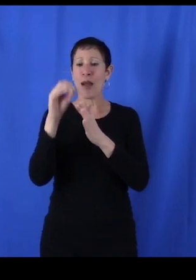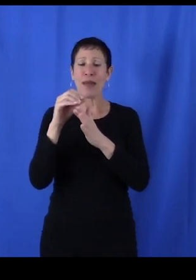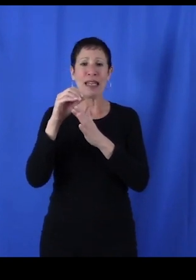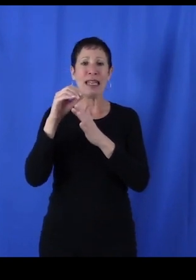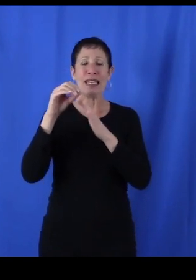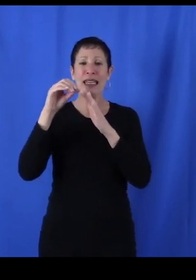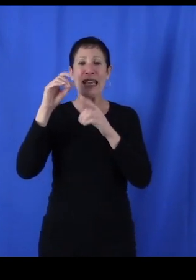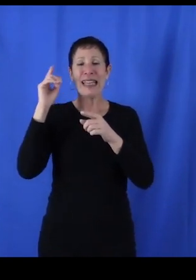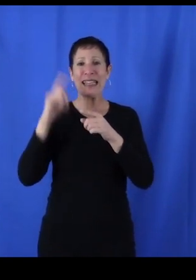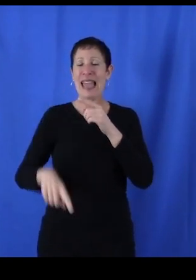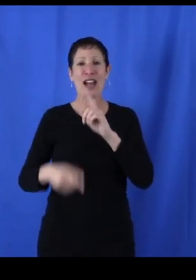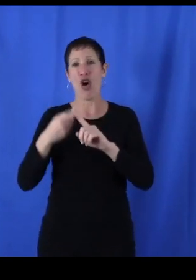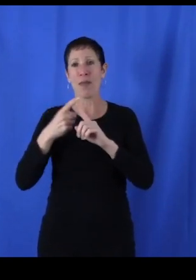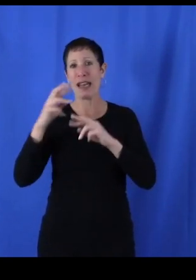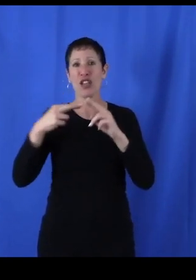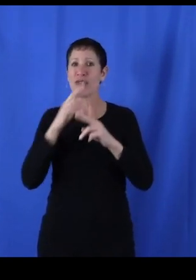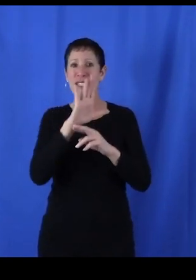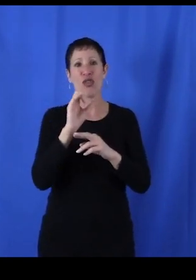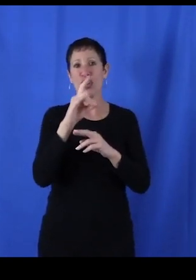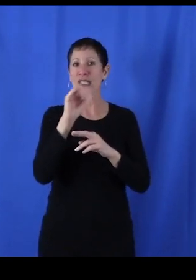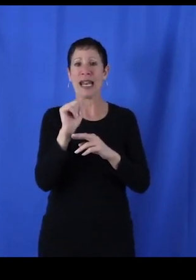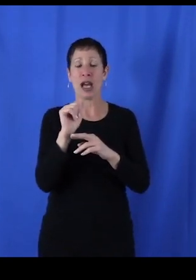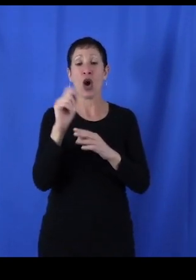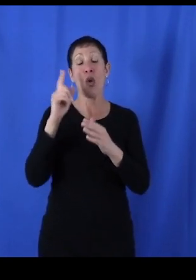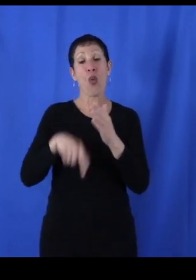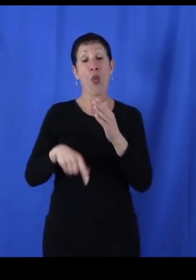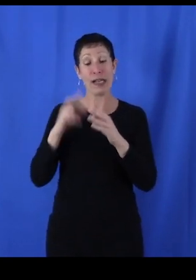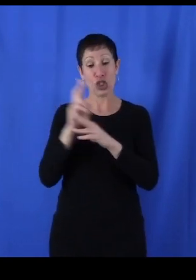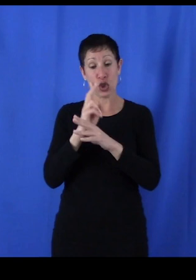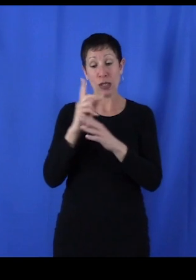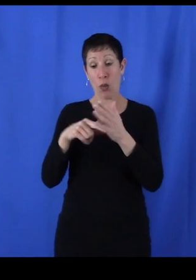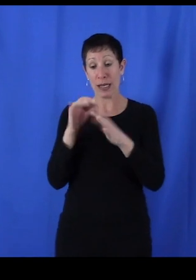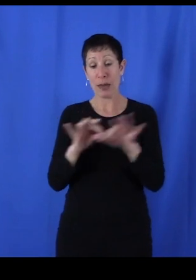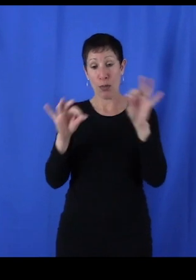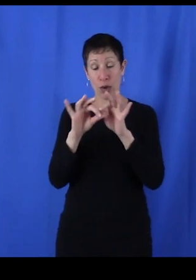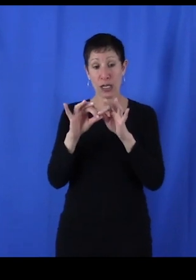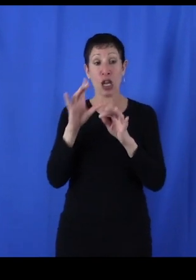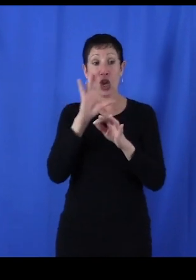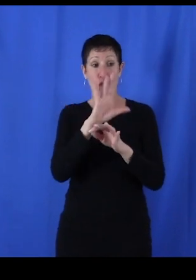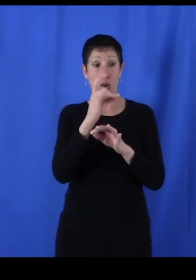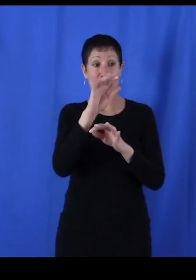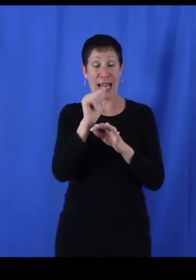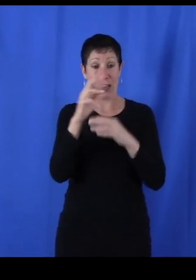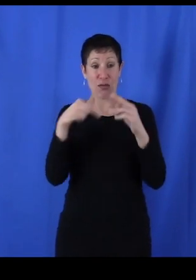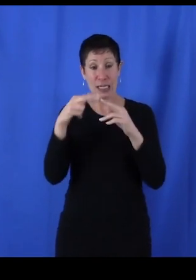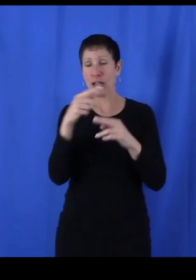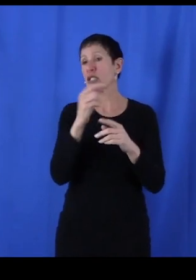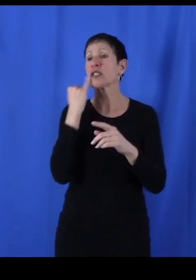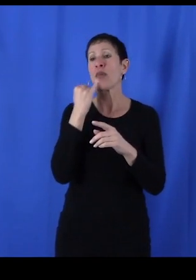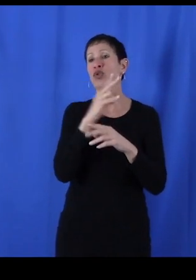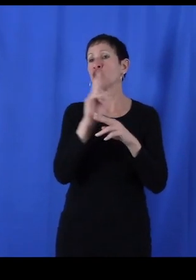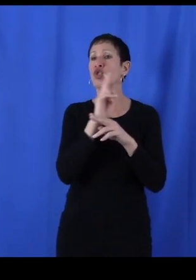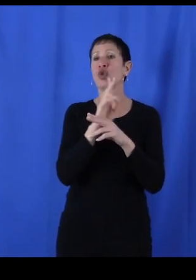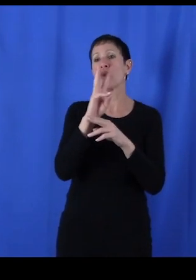data, right? Because what's used and what's important is that recycling of your data. So you used a website once that's